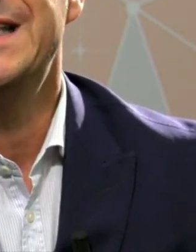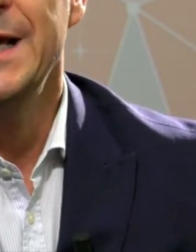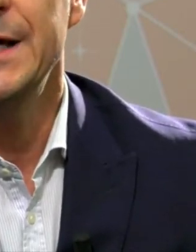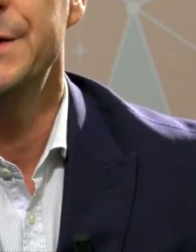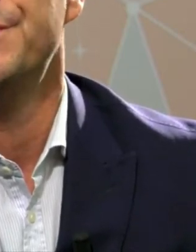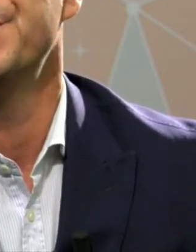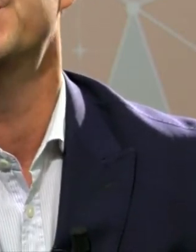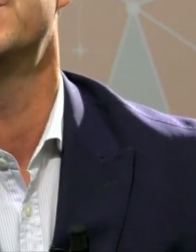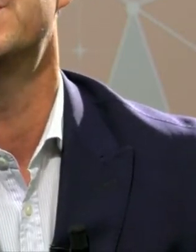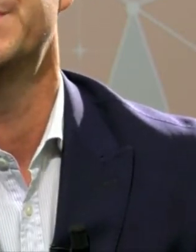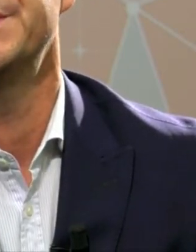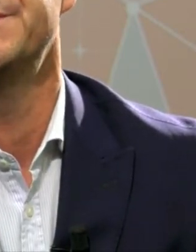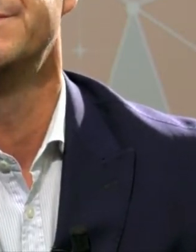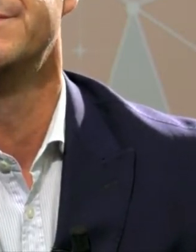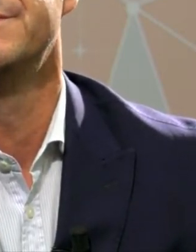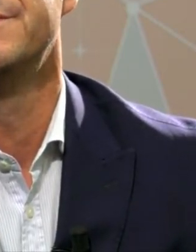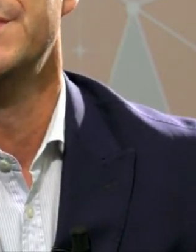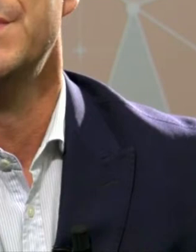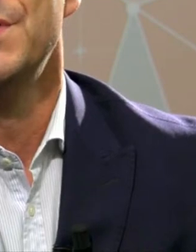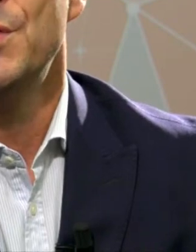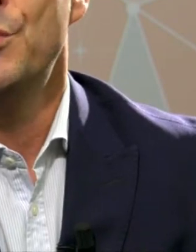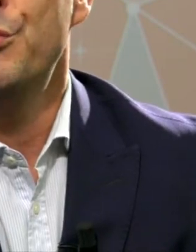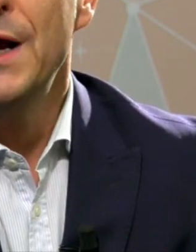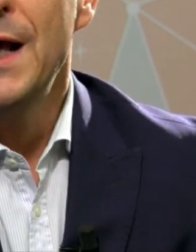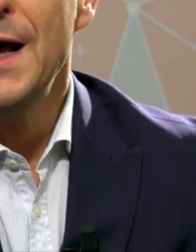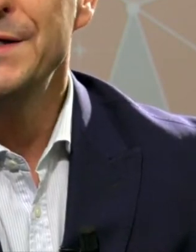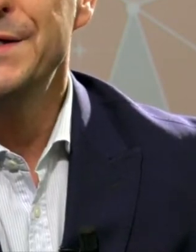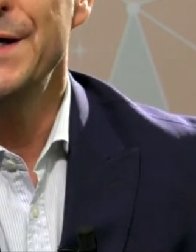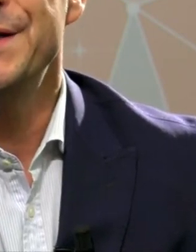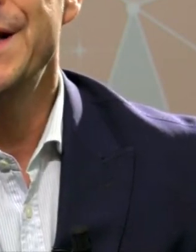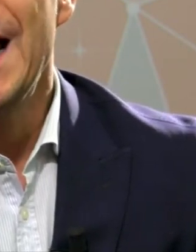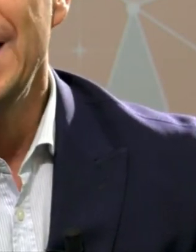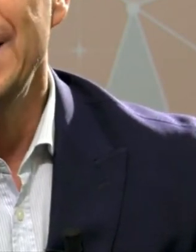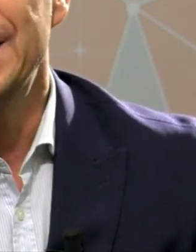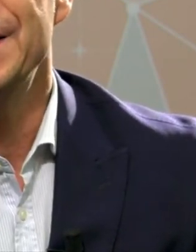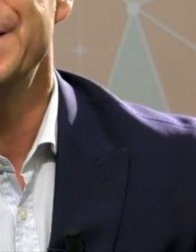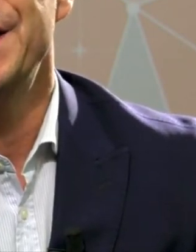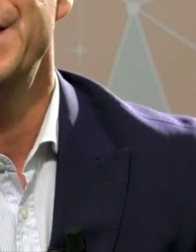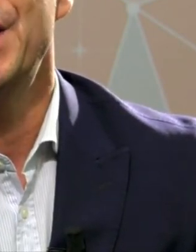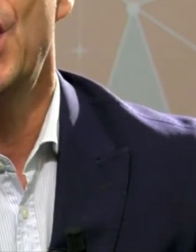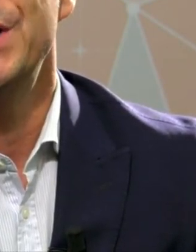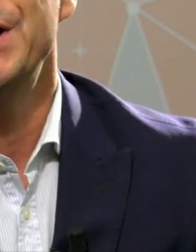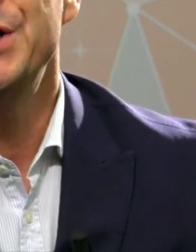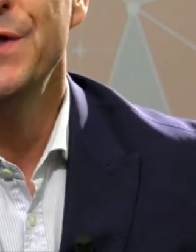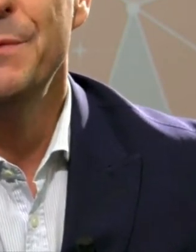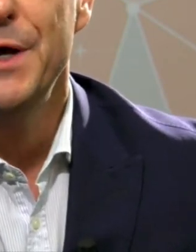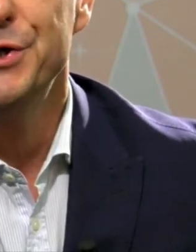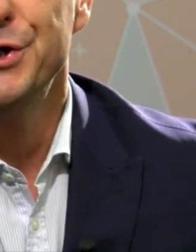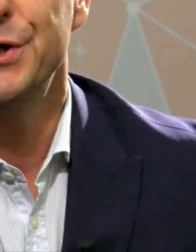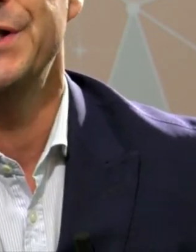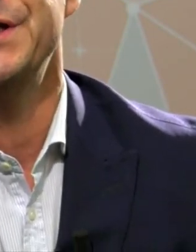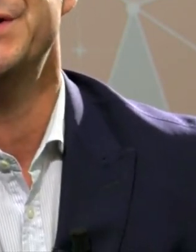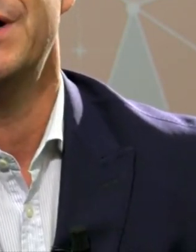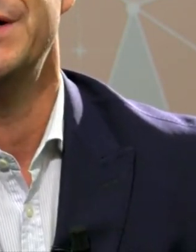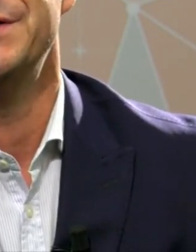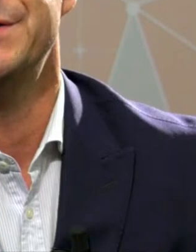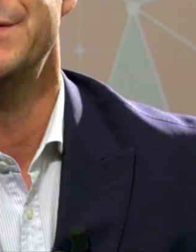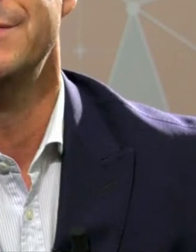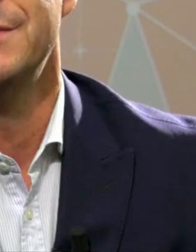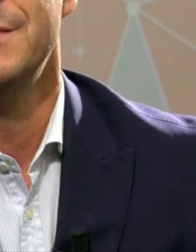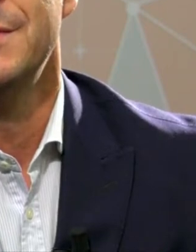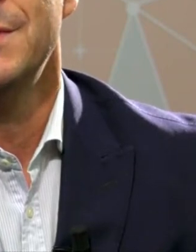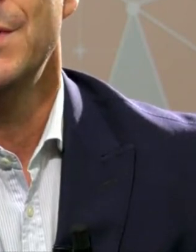just days for the whole company. We realize that scaling has taken on a new dimension in this